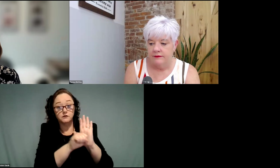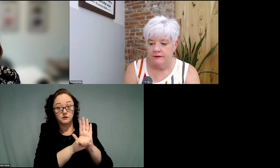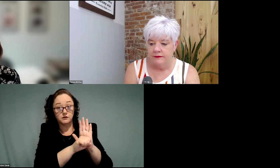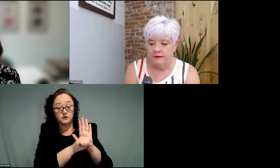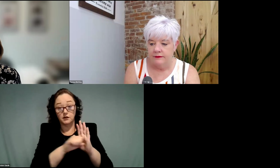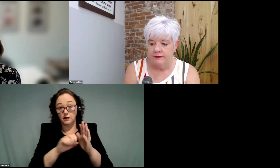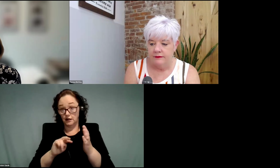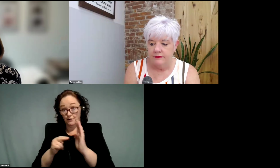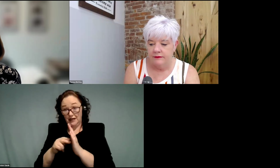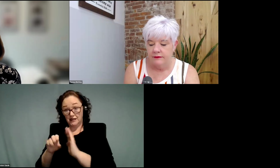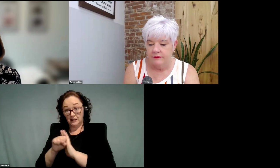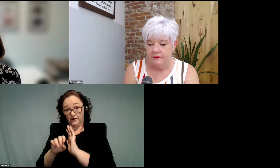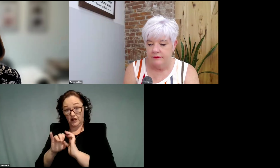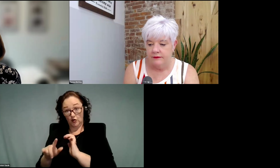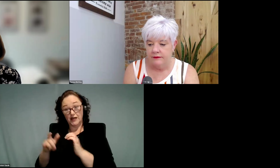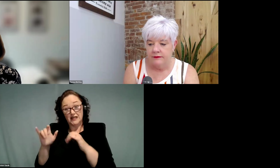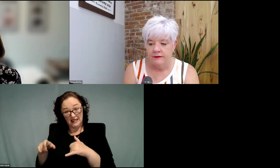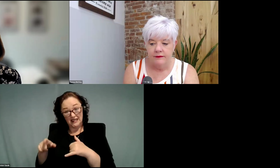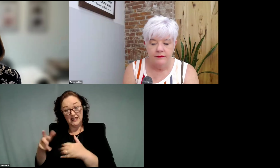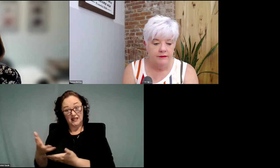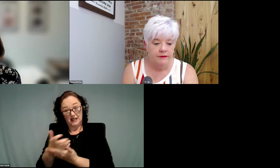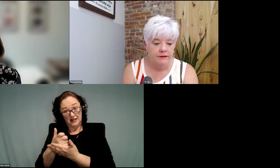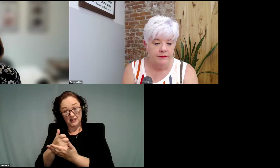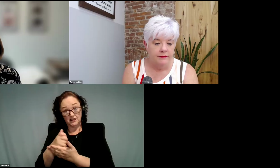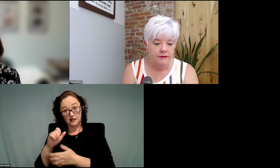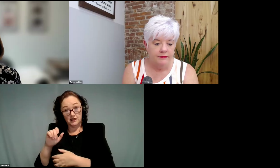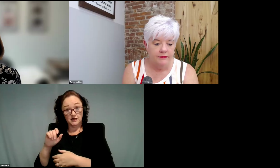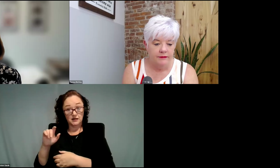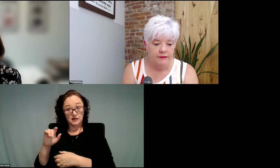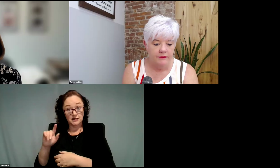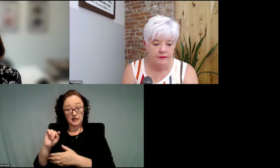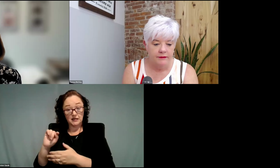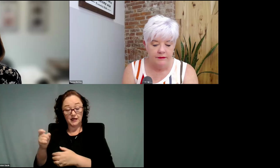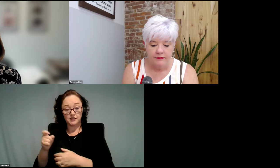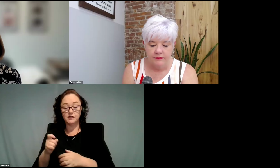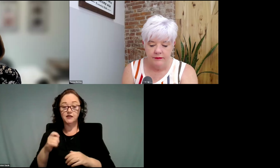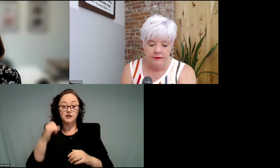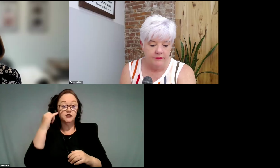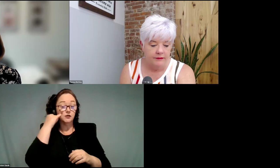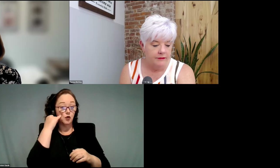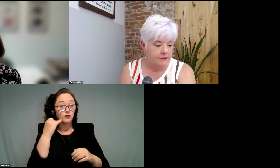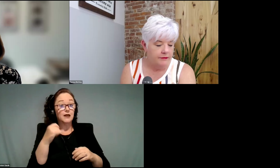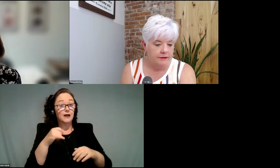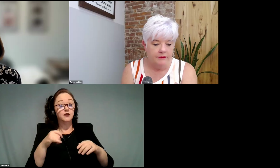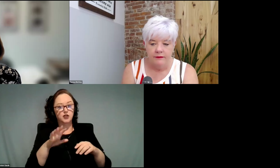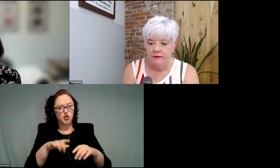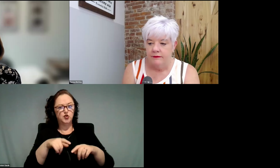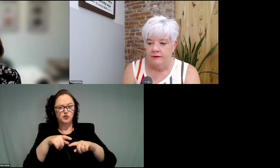Illinois? If you're based in Illinois and you're selling from your Illinois location, yes.